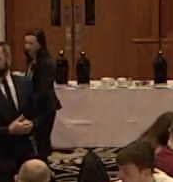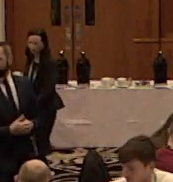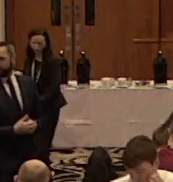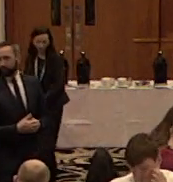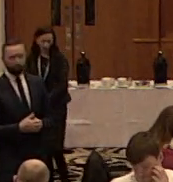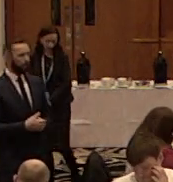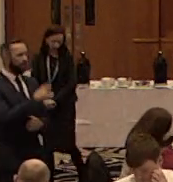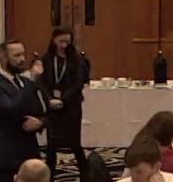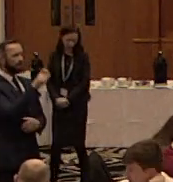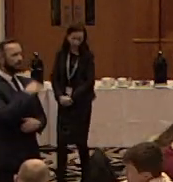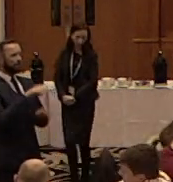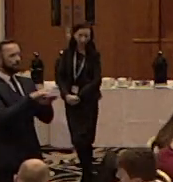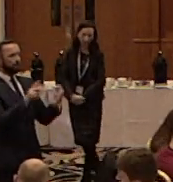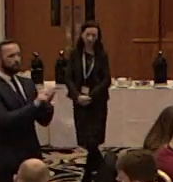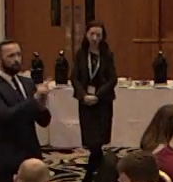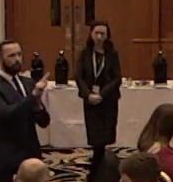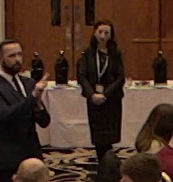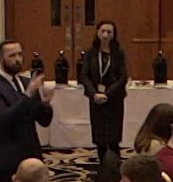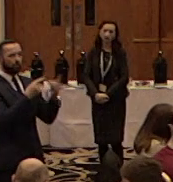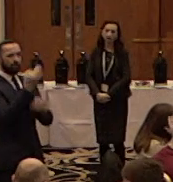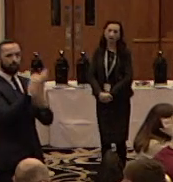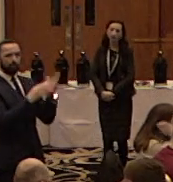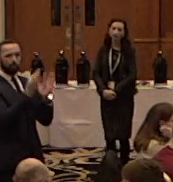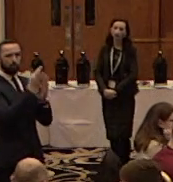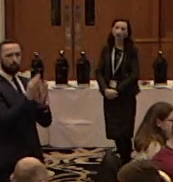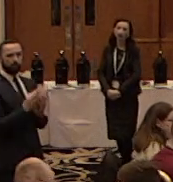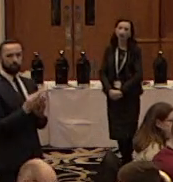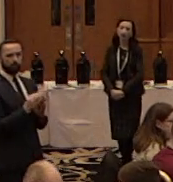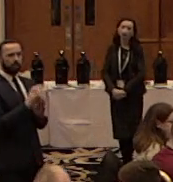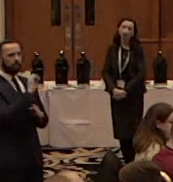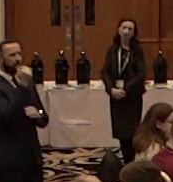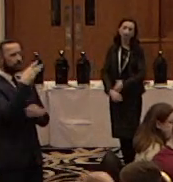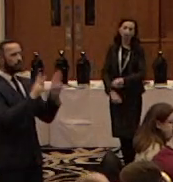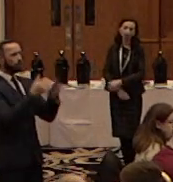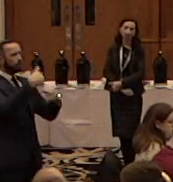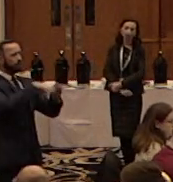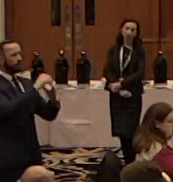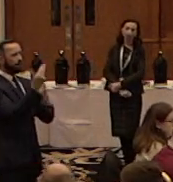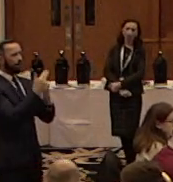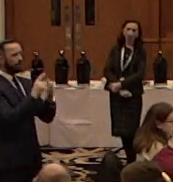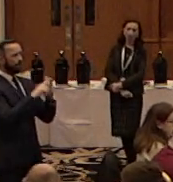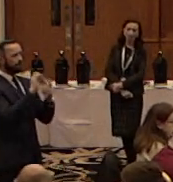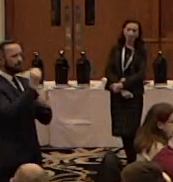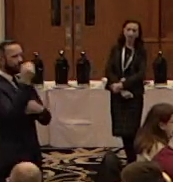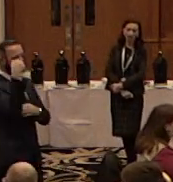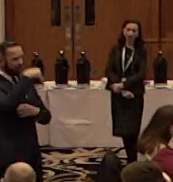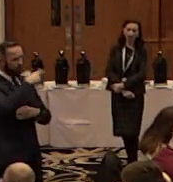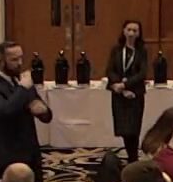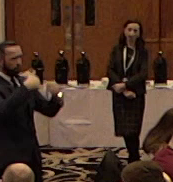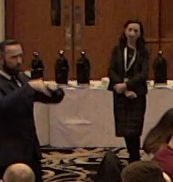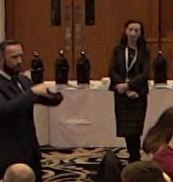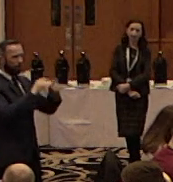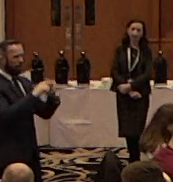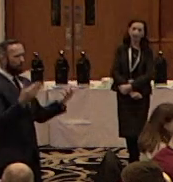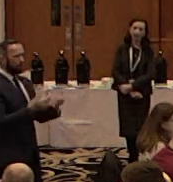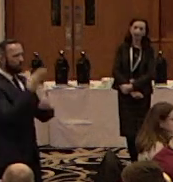The citizens at table 13 made the following points. STEM should include arts, and we named STEAM to include and encourage boys and